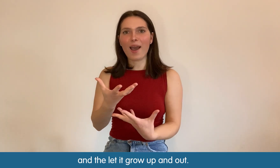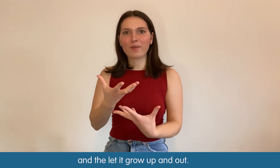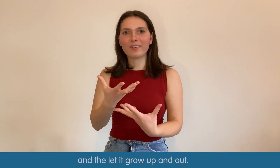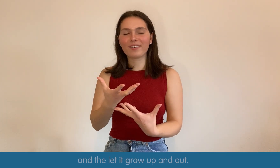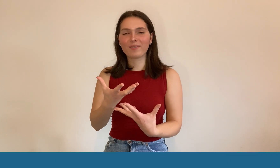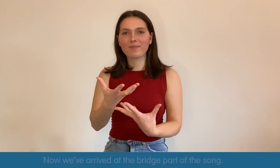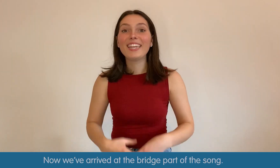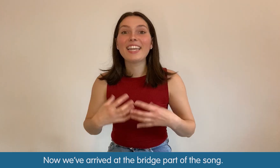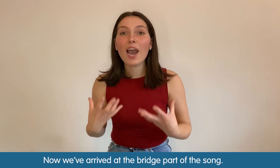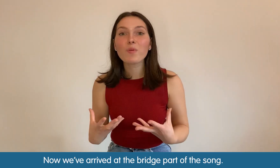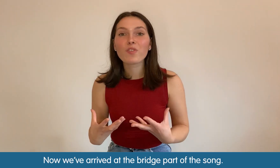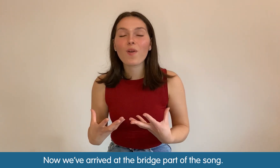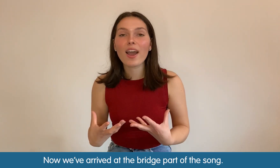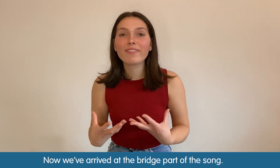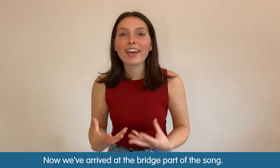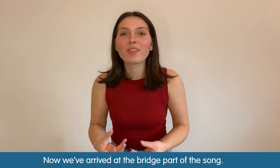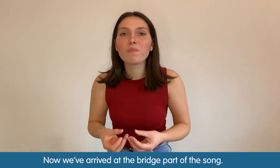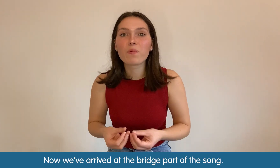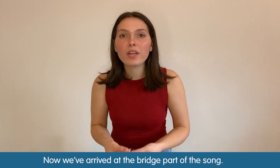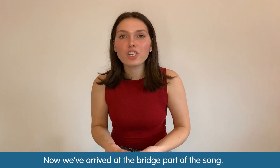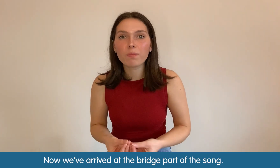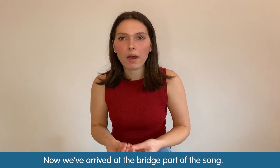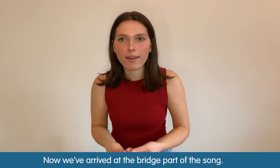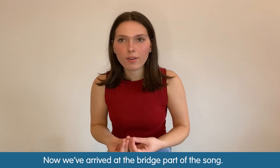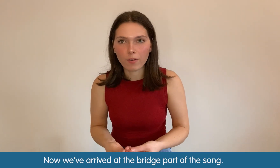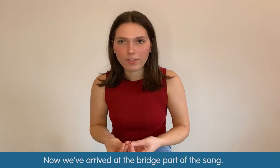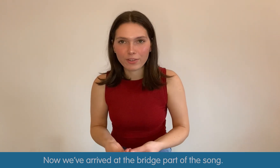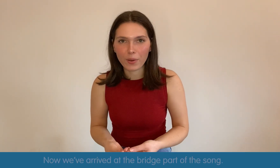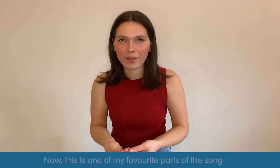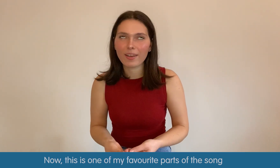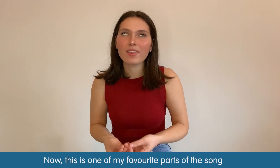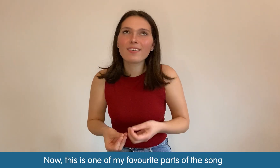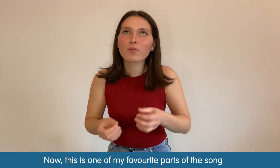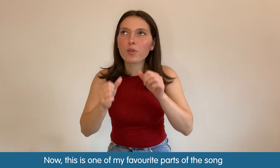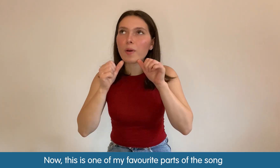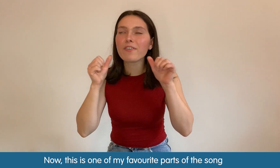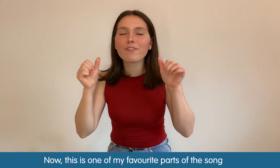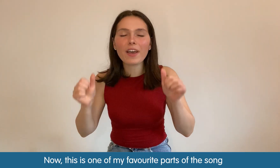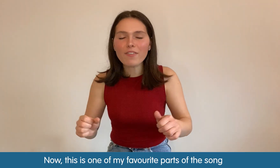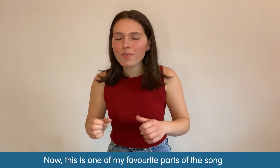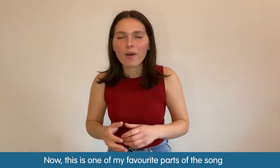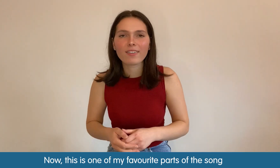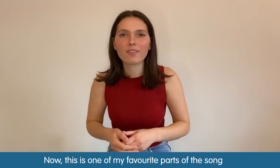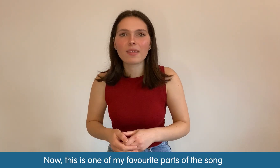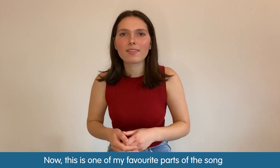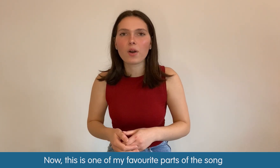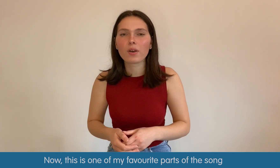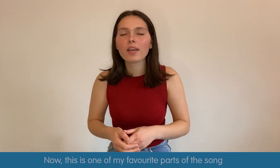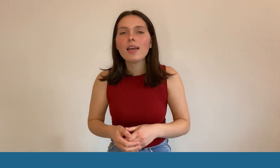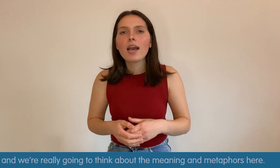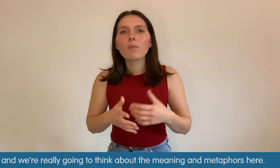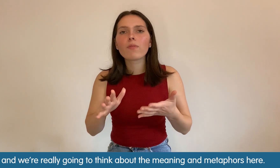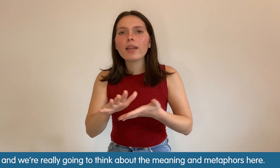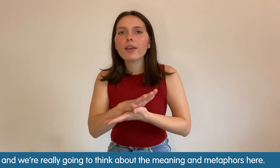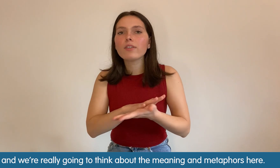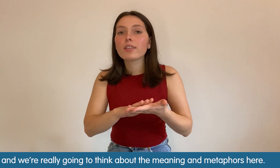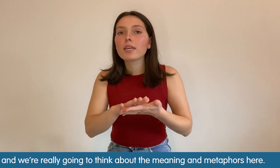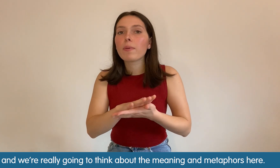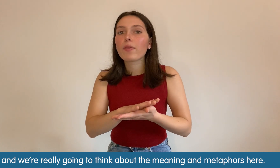out. Now we've arrived at the bridge part of the song. Now this is one of my favourite parts of the song, and we're really going to think about the